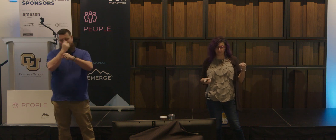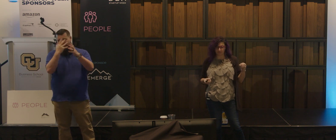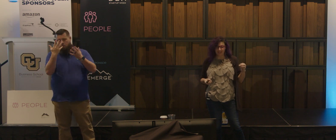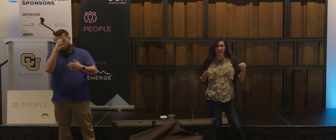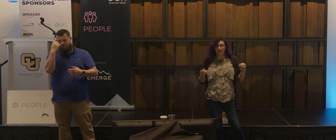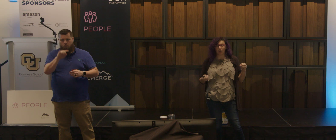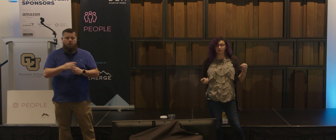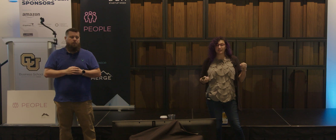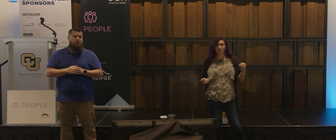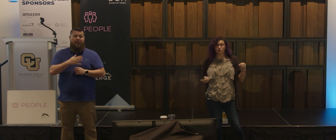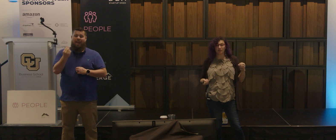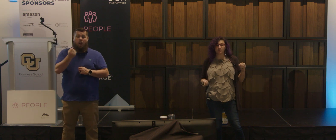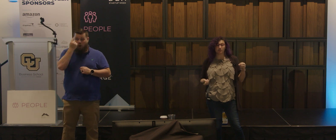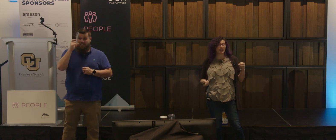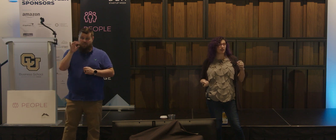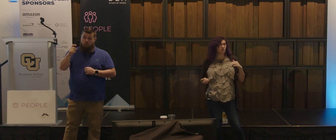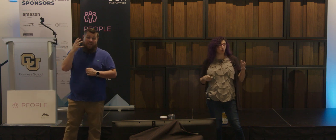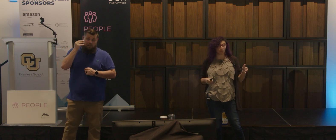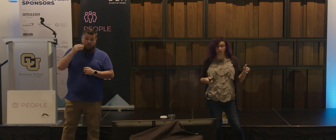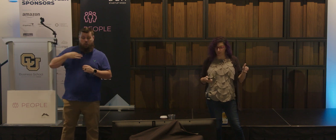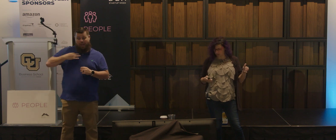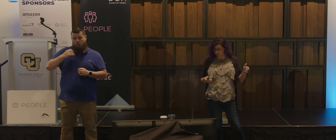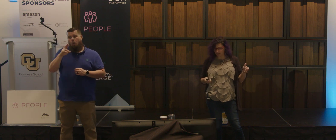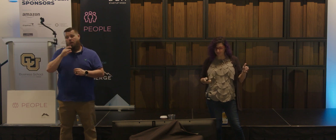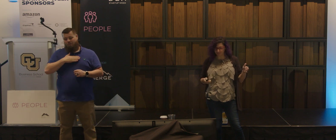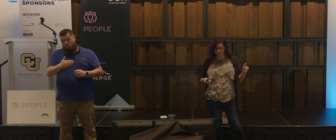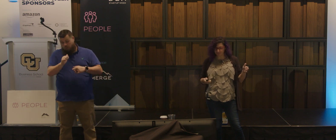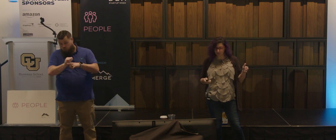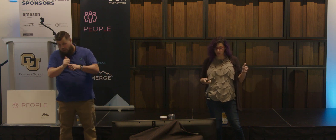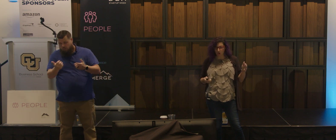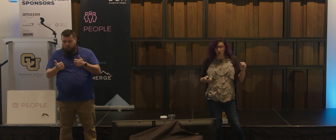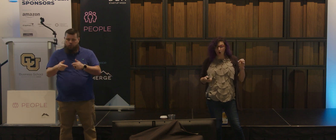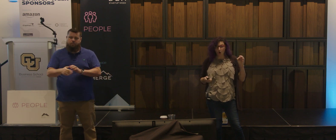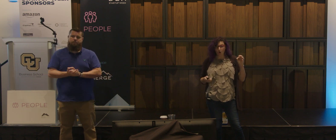for. And understanding if you need experienced candidates or that you're willing to train.